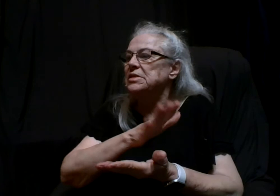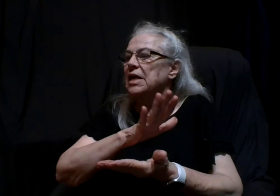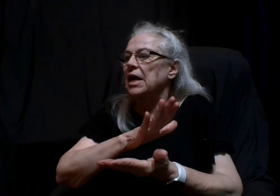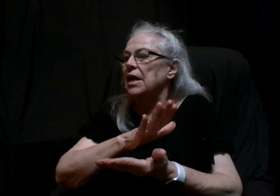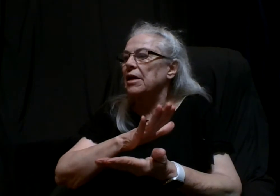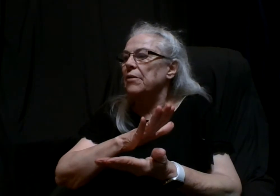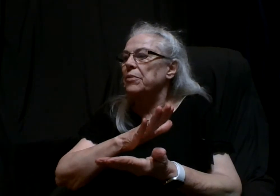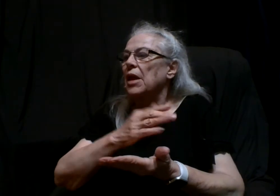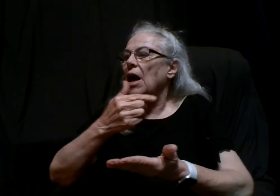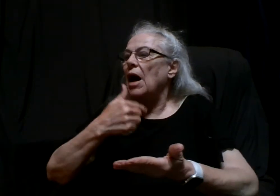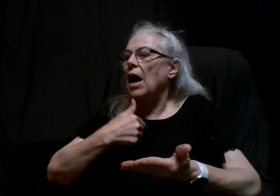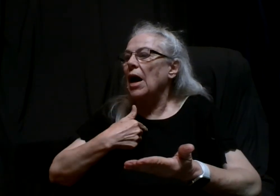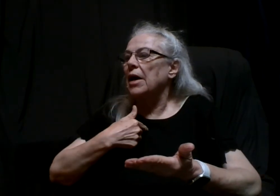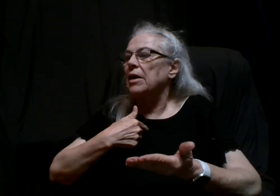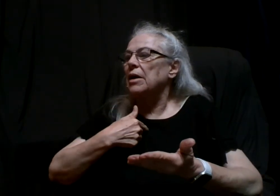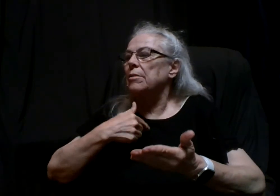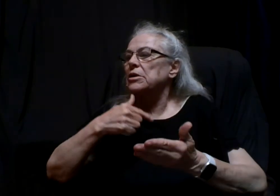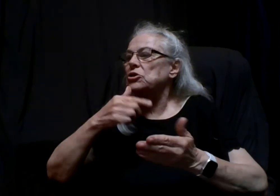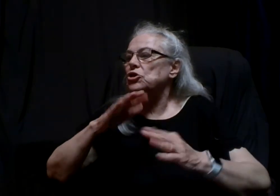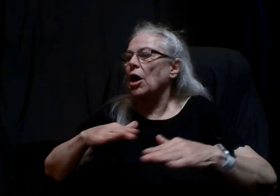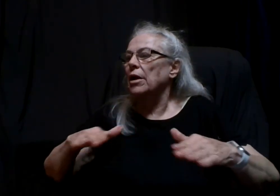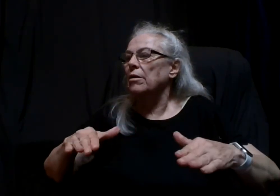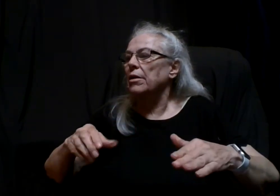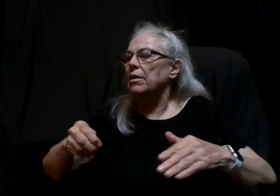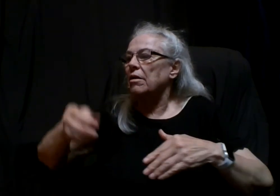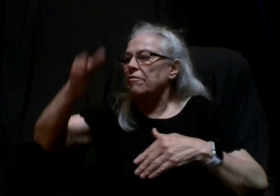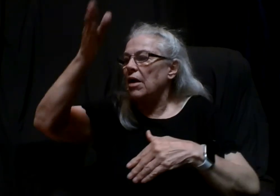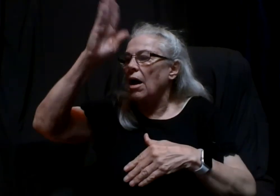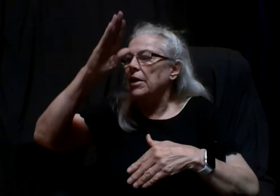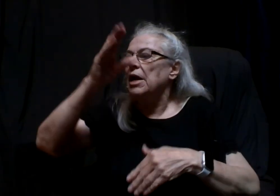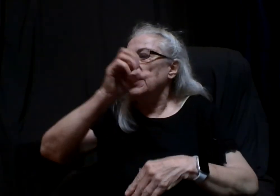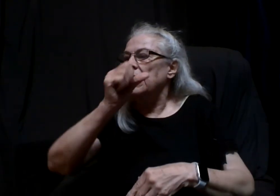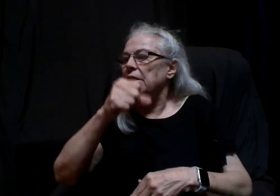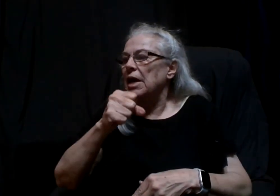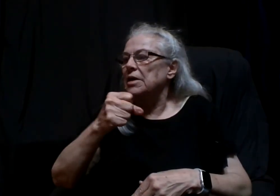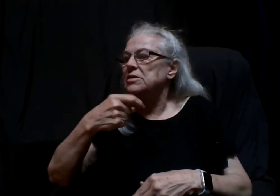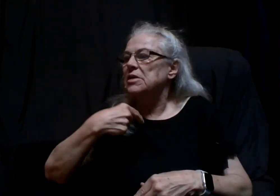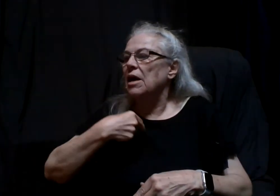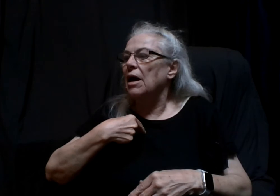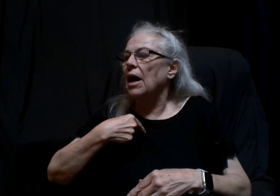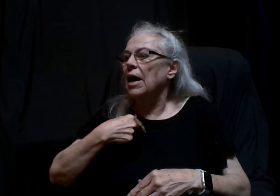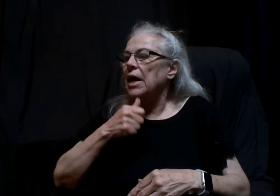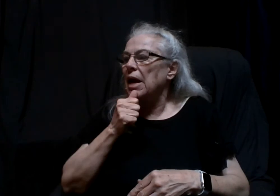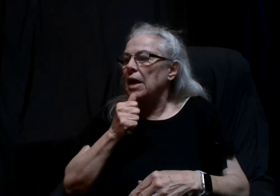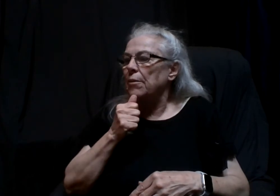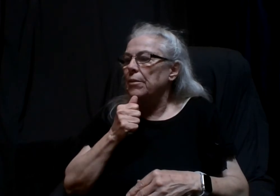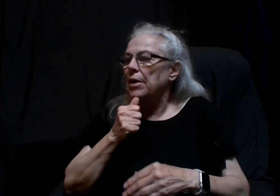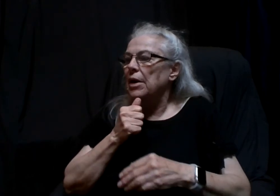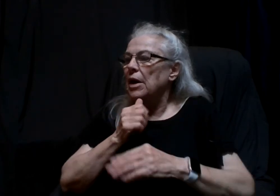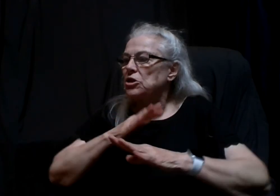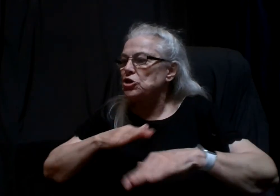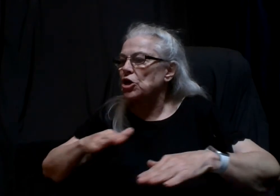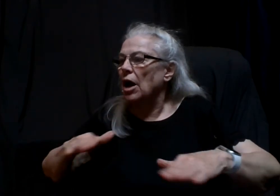sing. I am a child of God. Yes, I am a